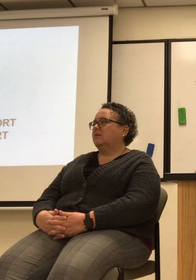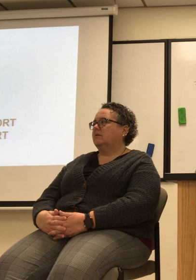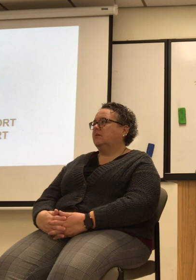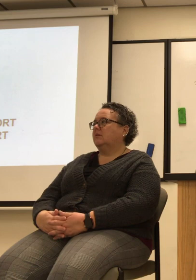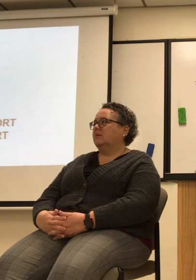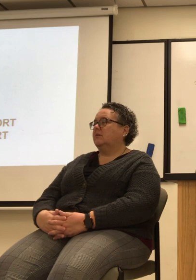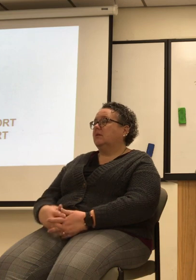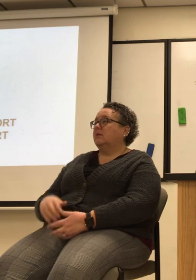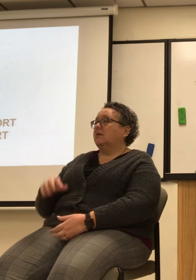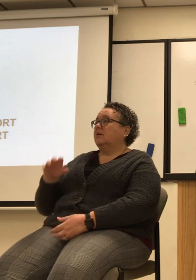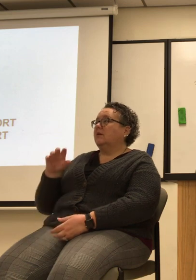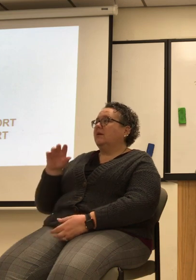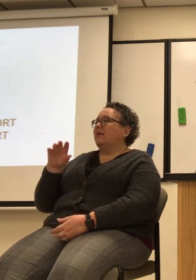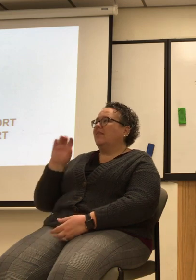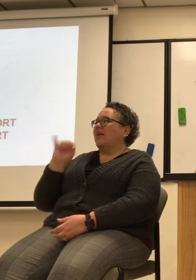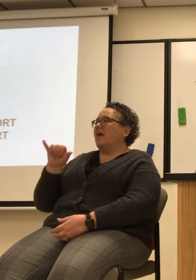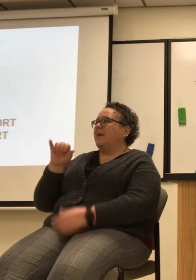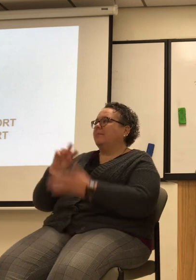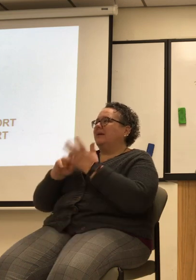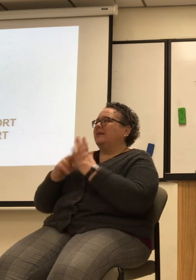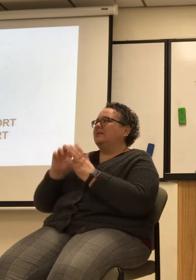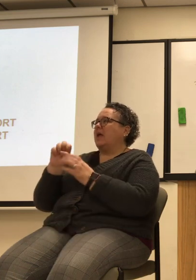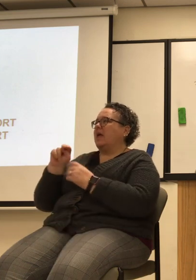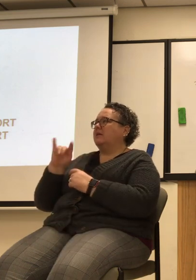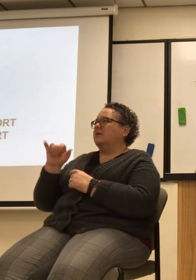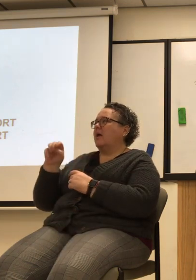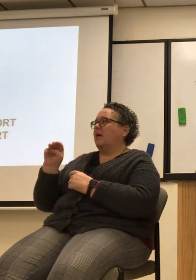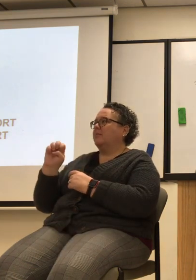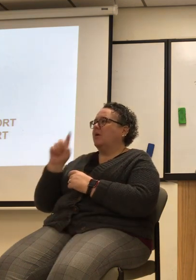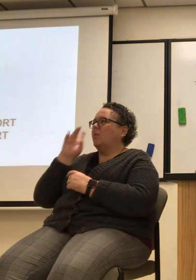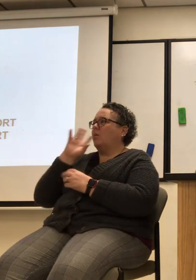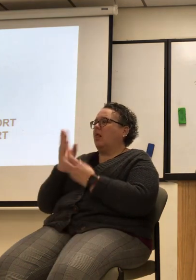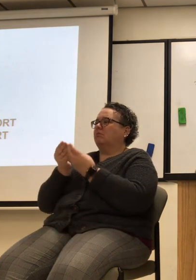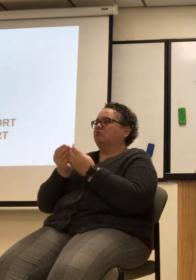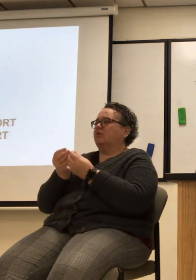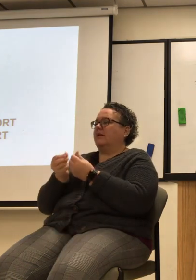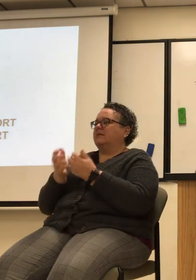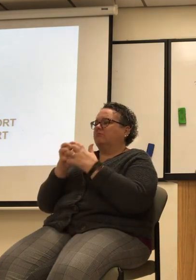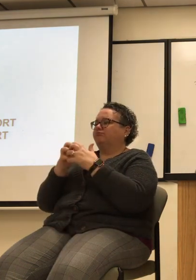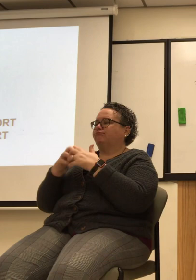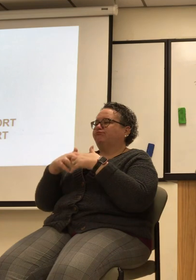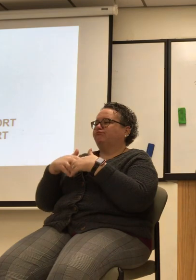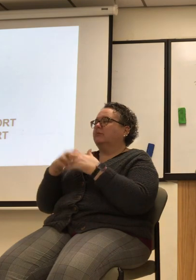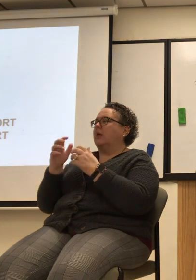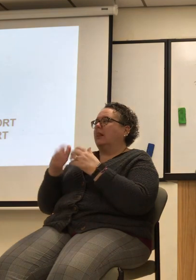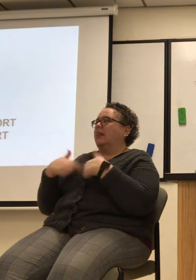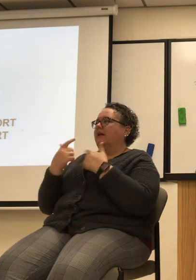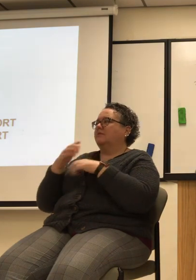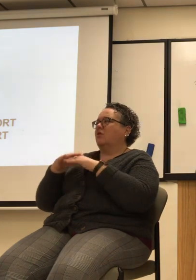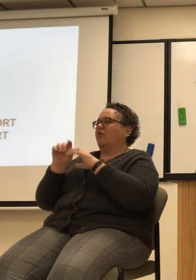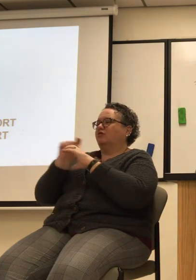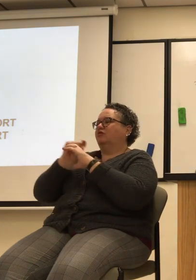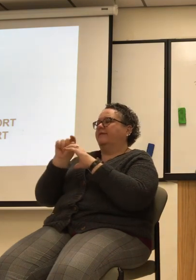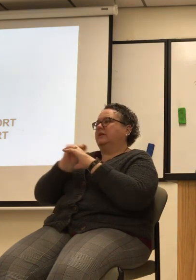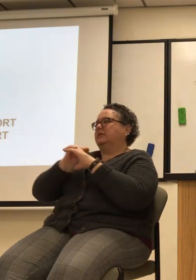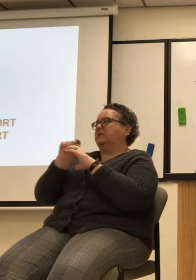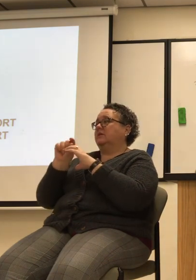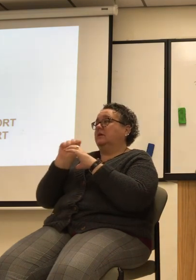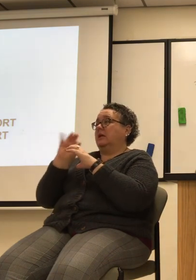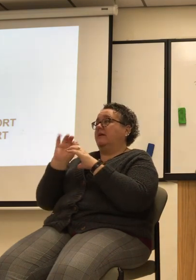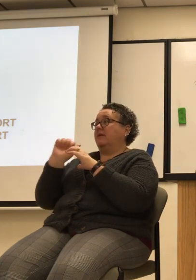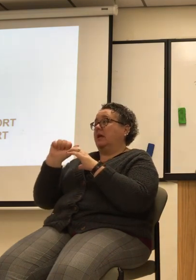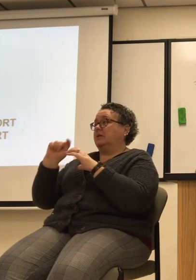ATPase. Ace usually means enzyme. The enzyme that breaks down ATP kind of lives on the surface there. So if there's ATP